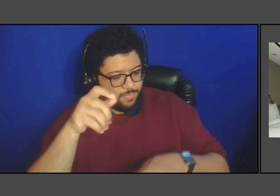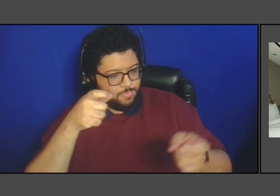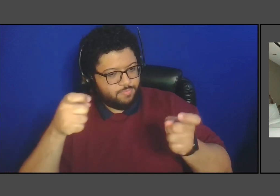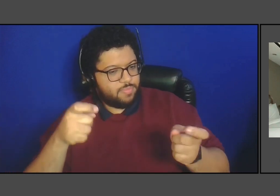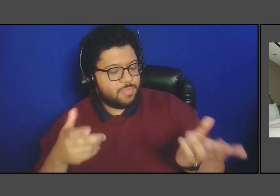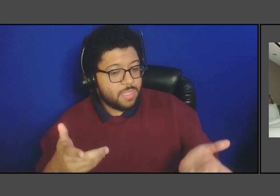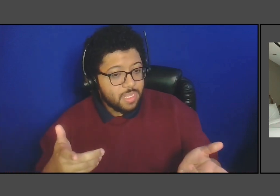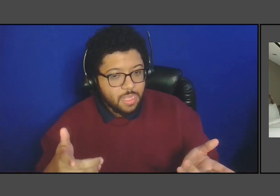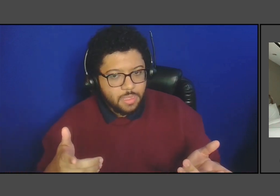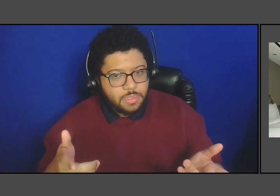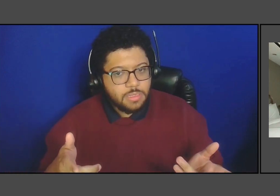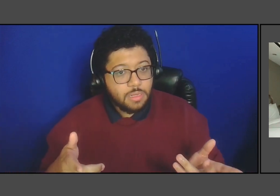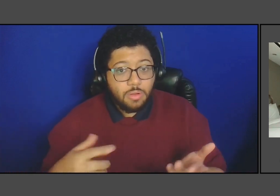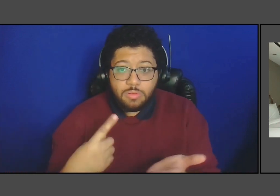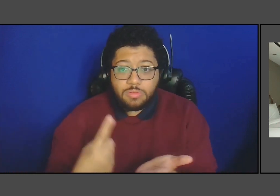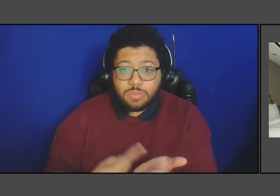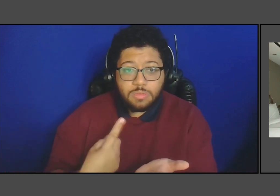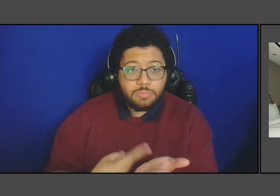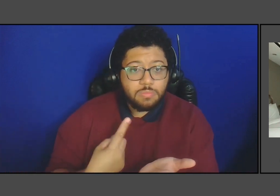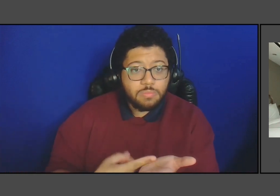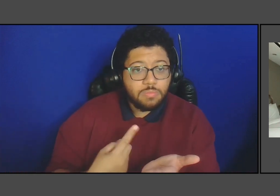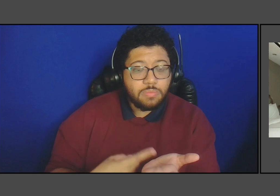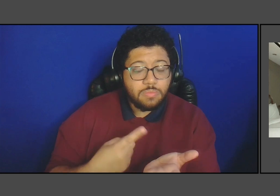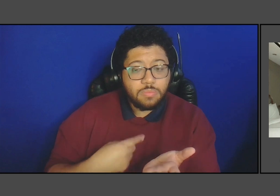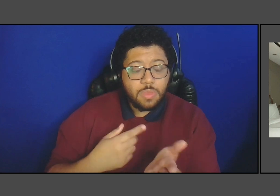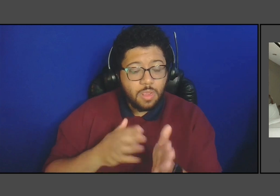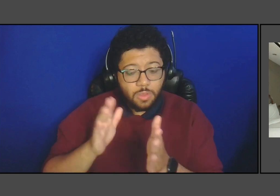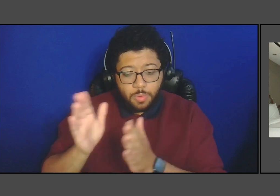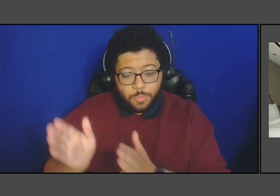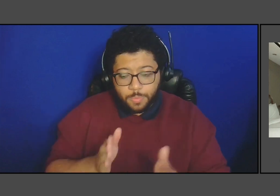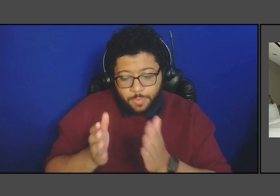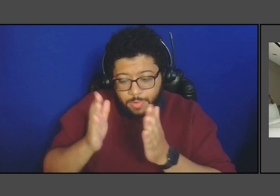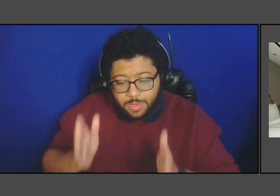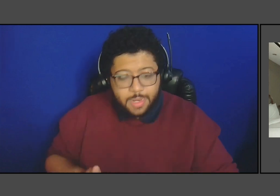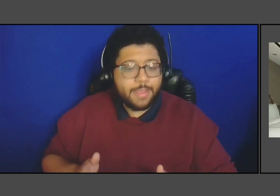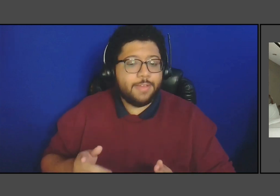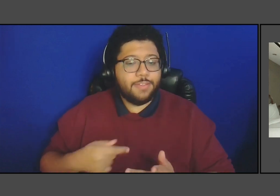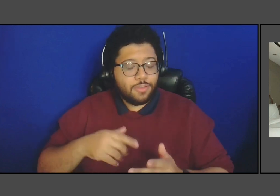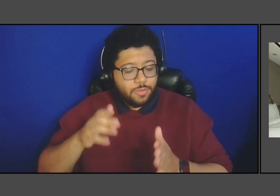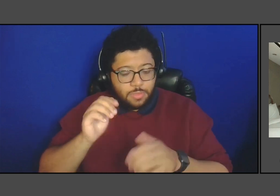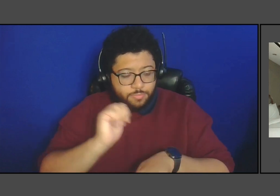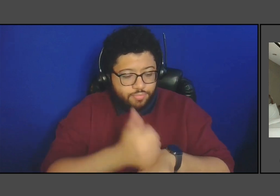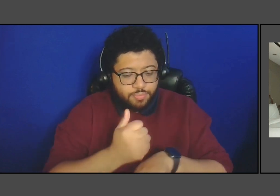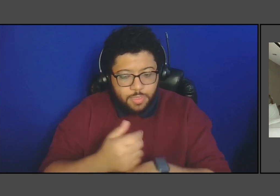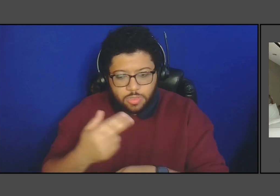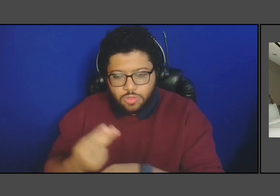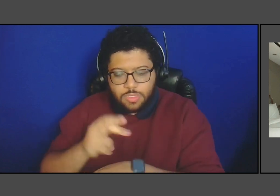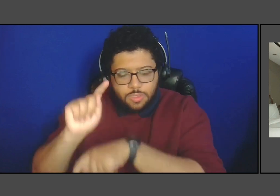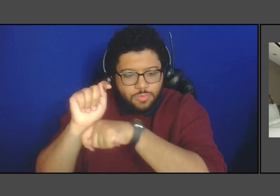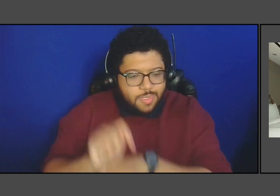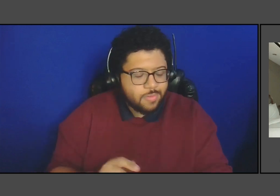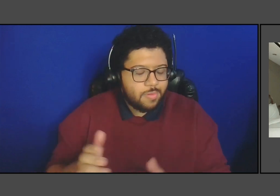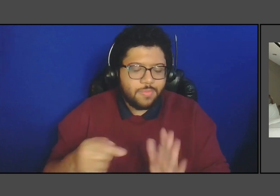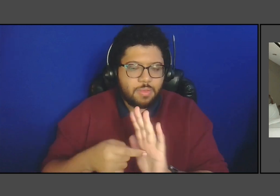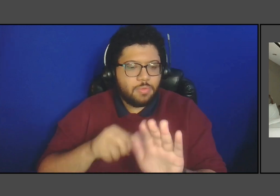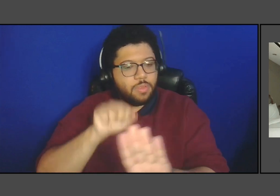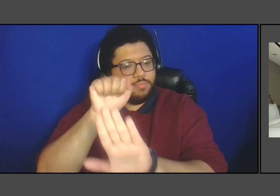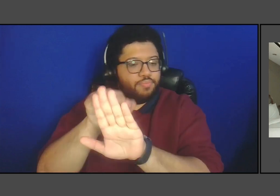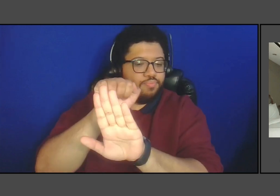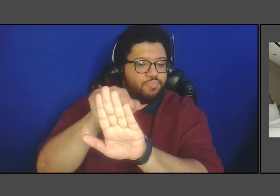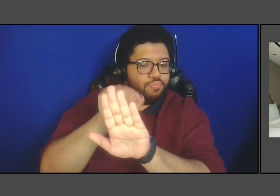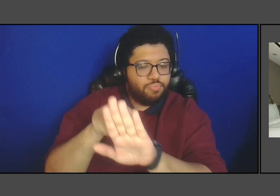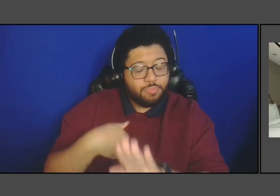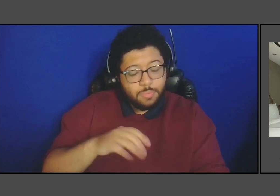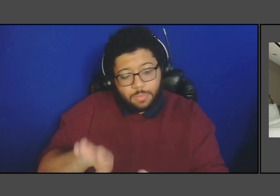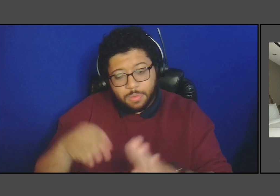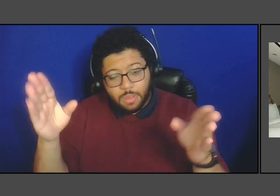sometimes organizers organizing in traditional ways, knocking on your door or something. And what's exciting